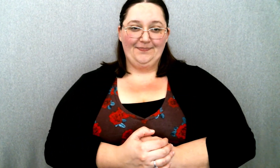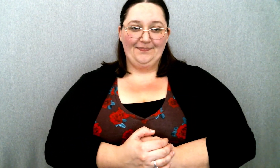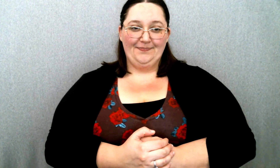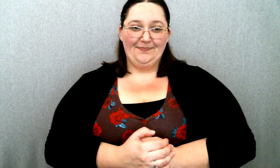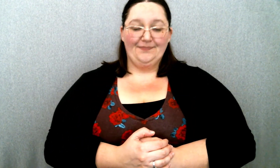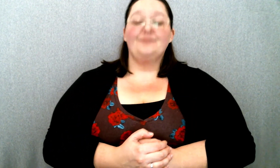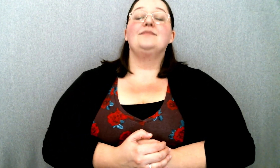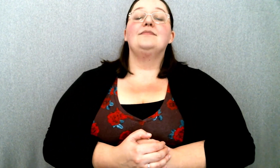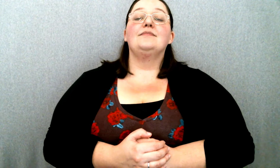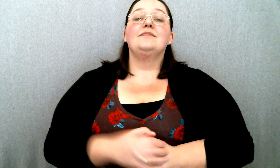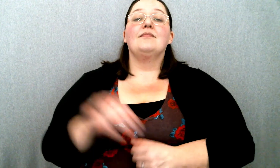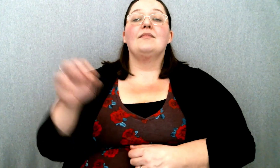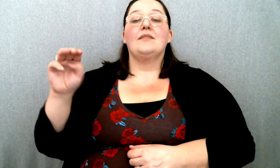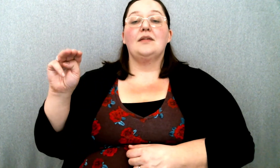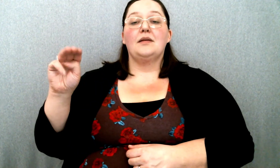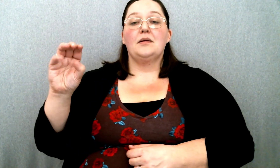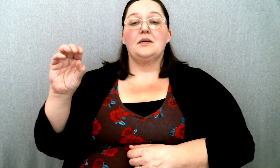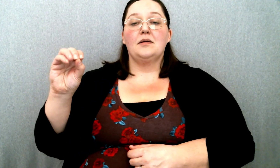that index plus end.